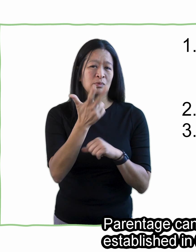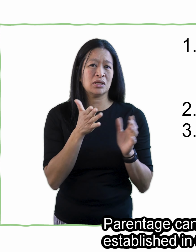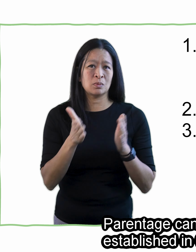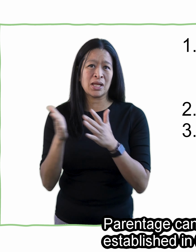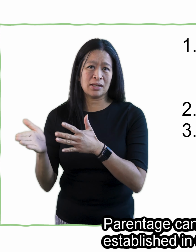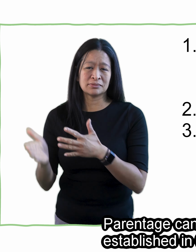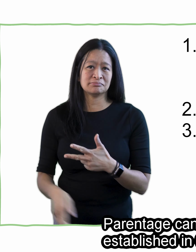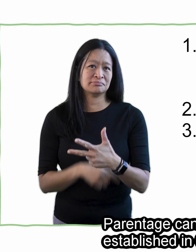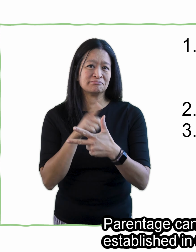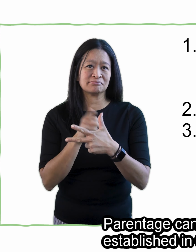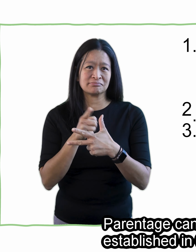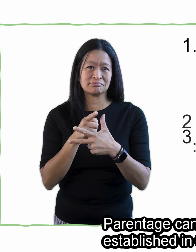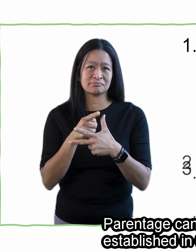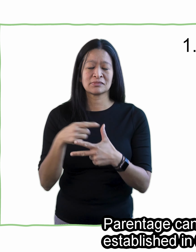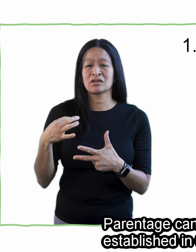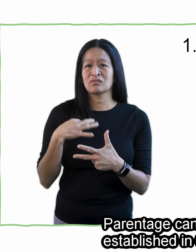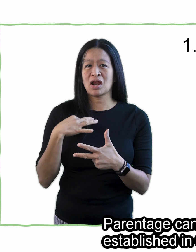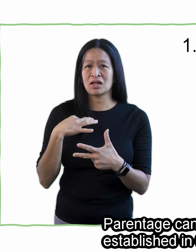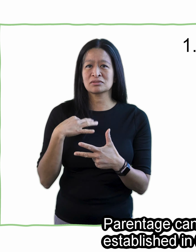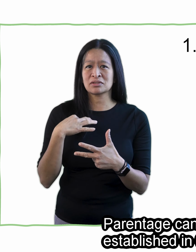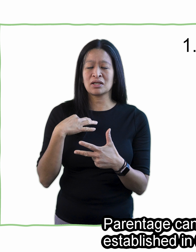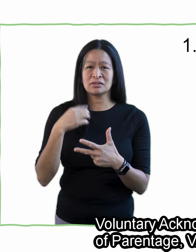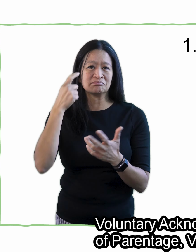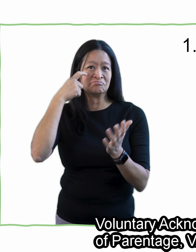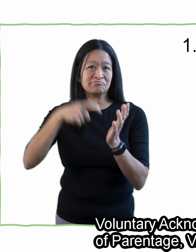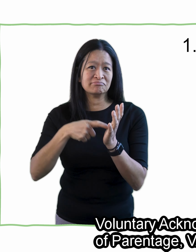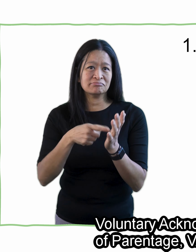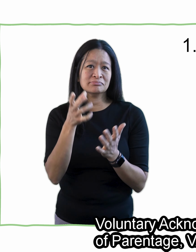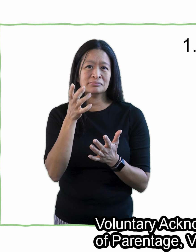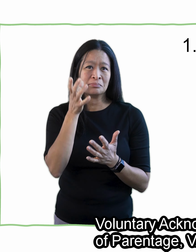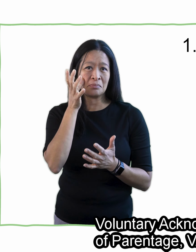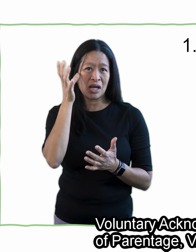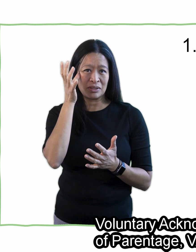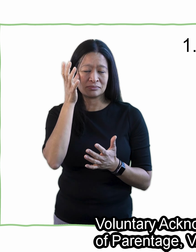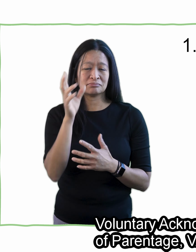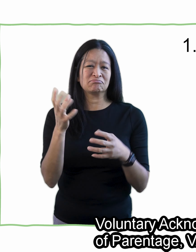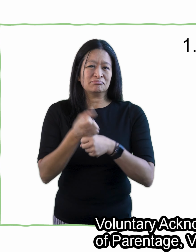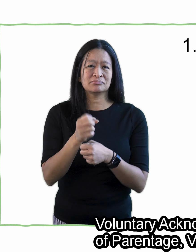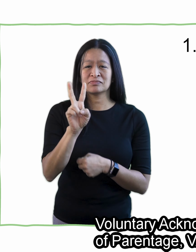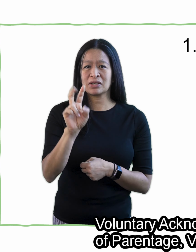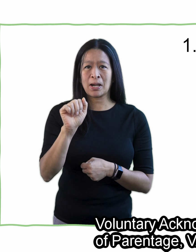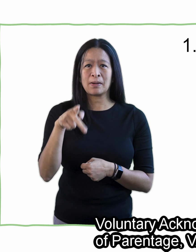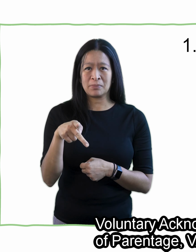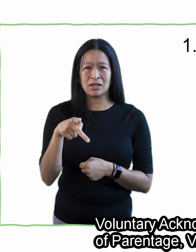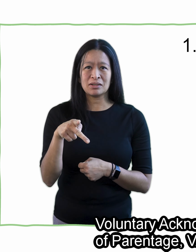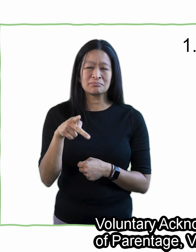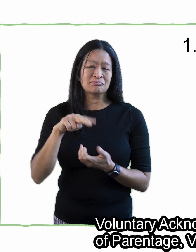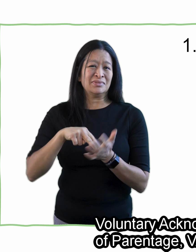Parentage can be established in 3 ways. Voluntary acknowledgement of parentage, VAP.